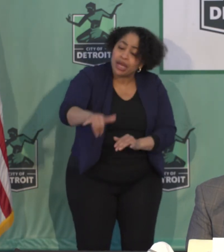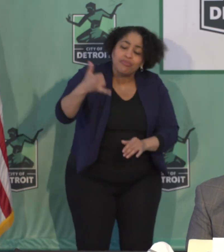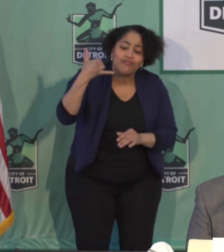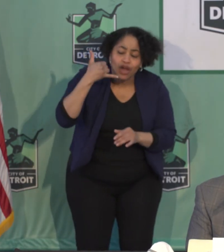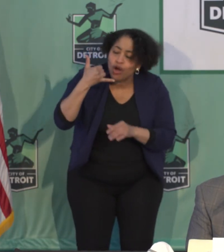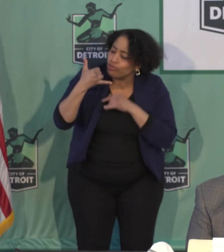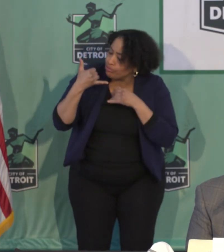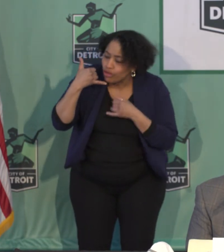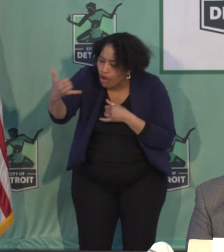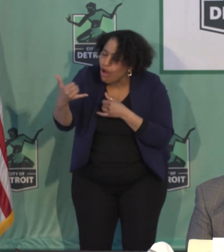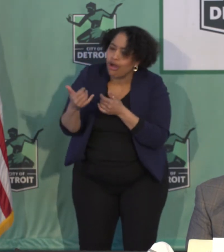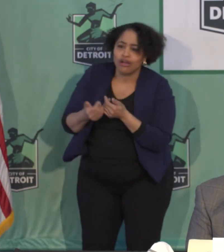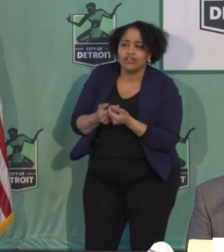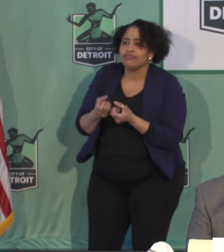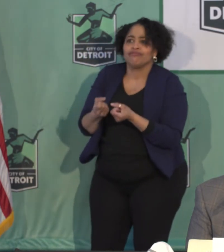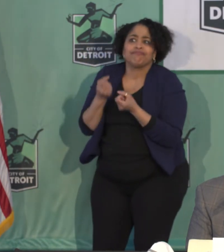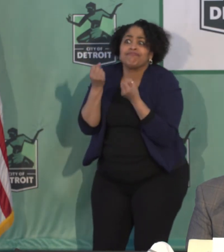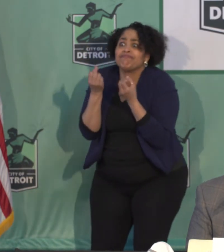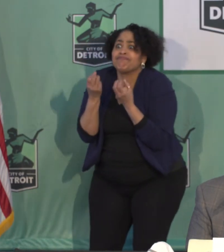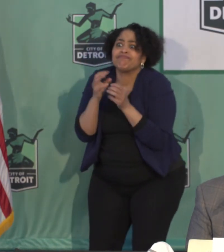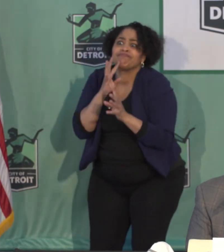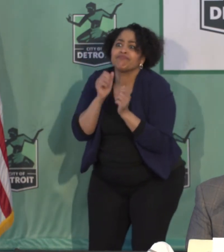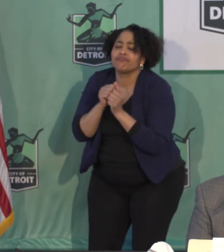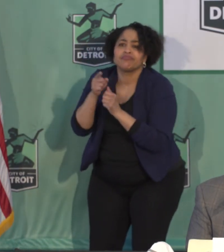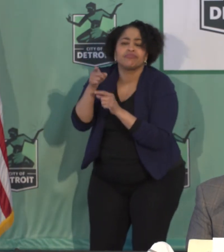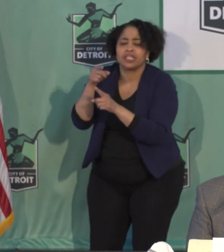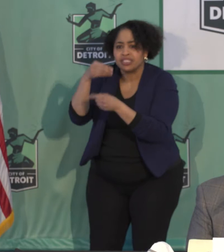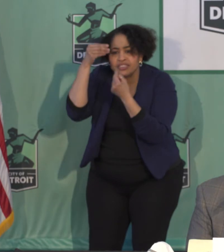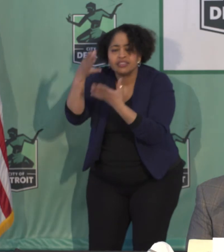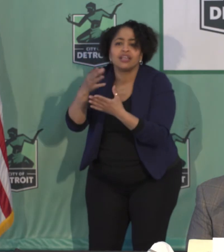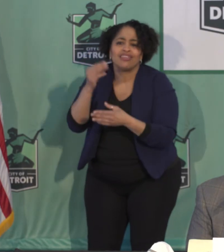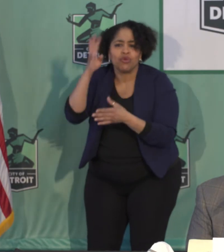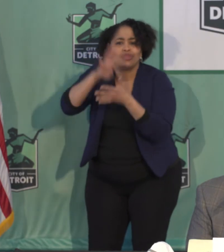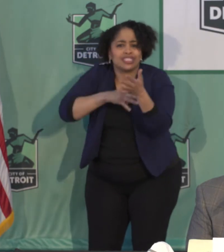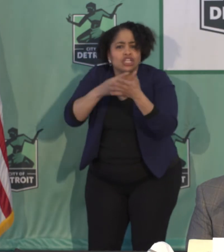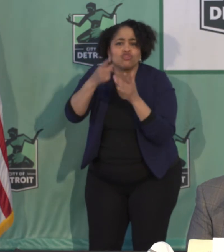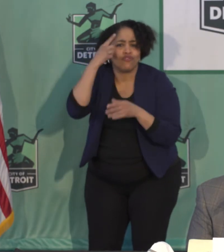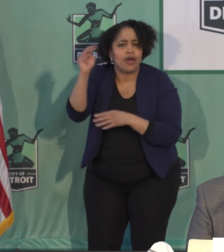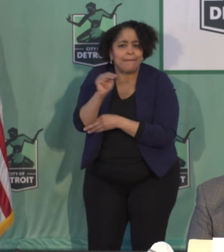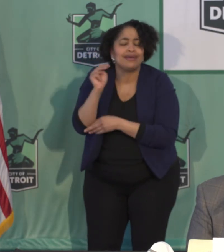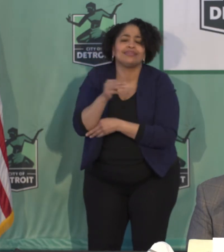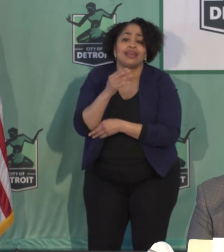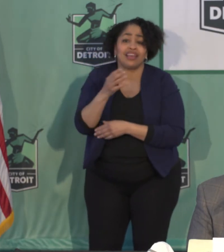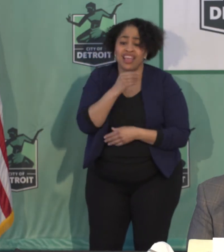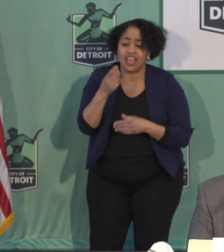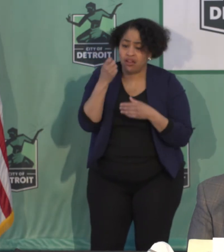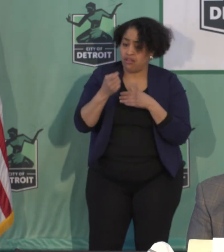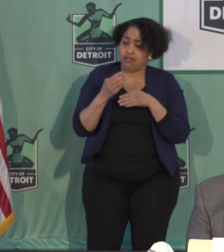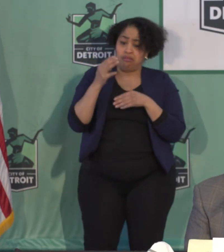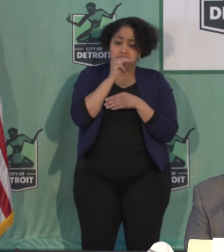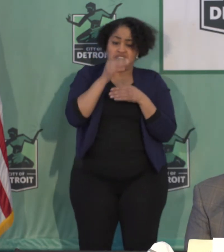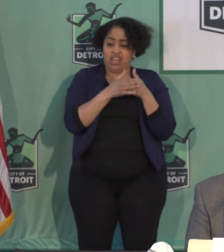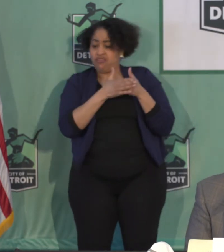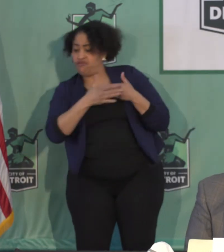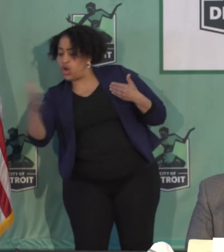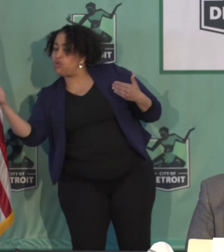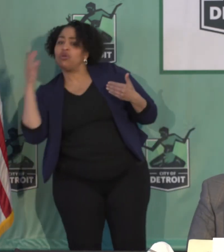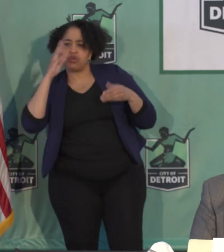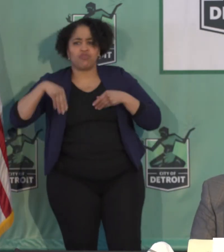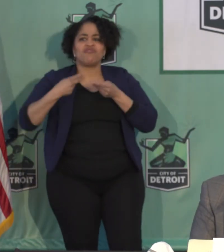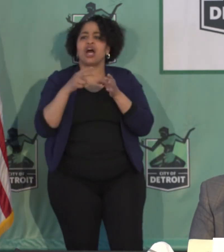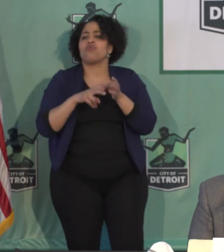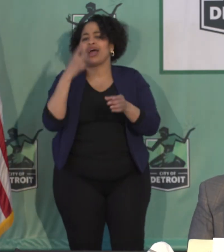make your appointment tomorrow. They will schedule you starting Monday, and from Monday forward, if you need a ride, we will provide that ride for